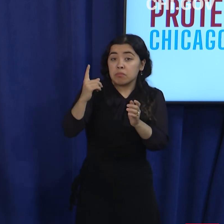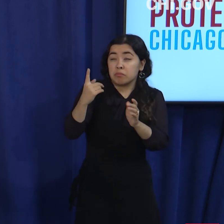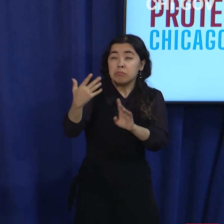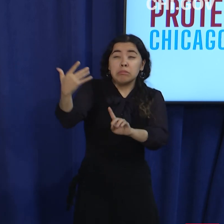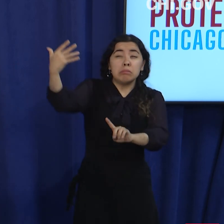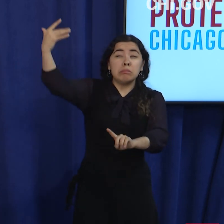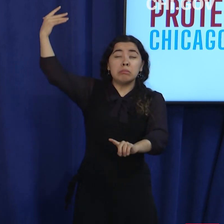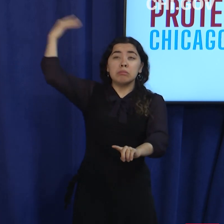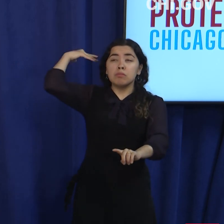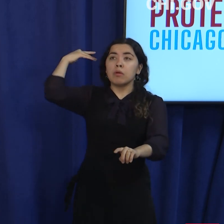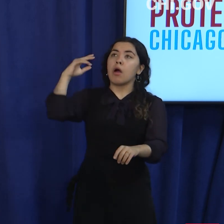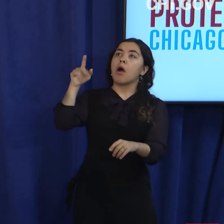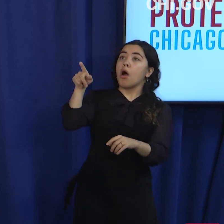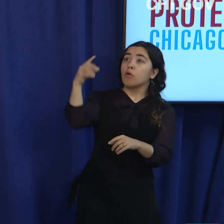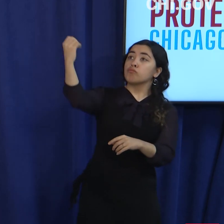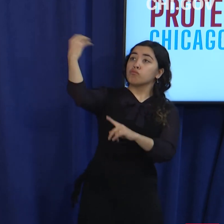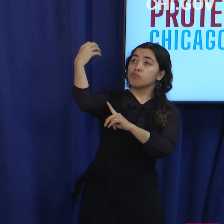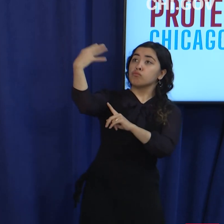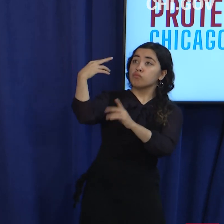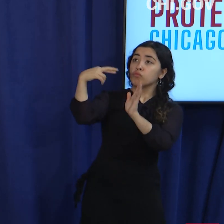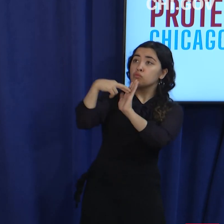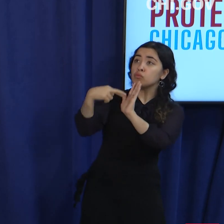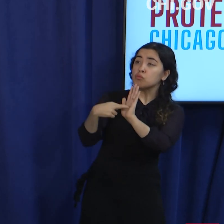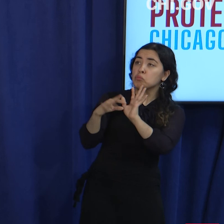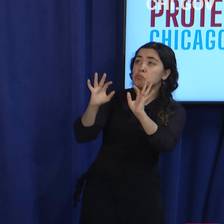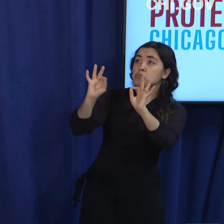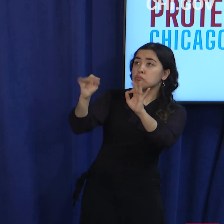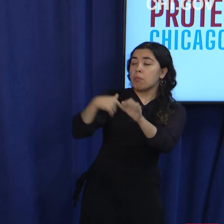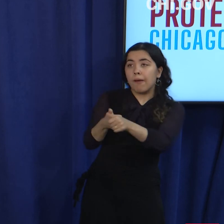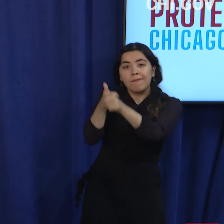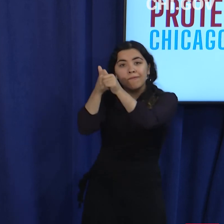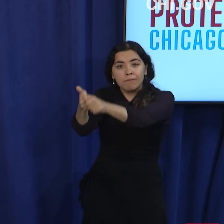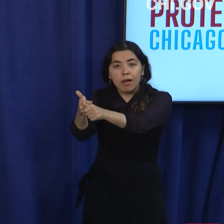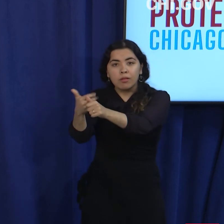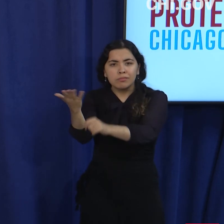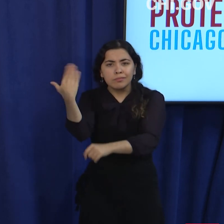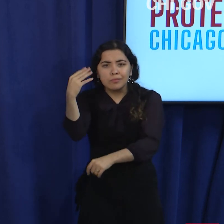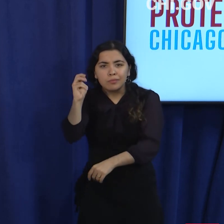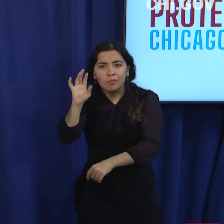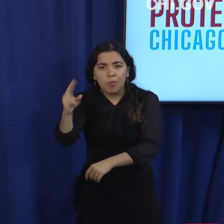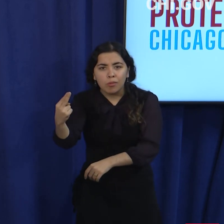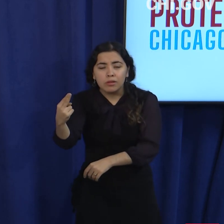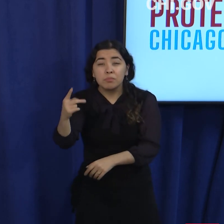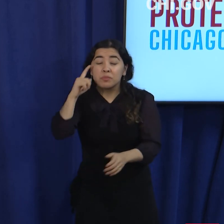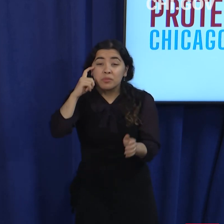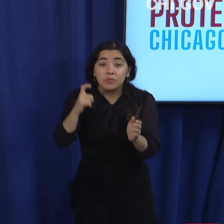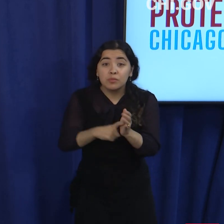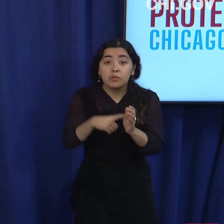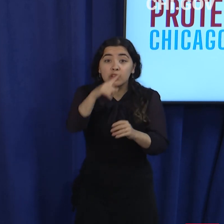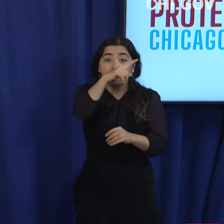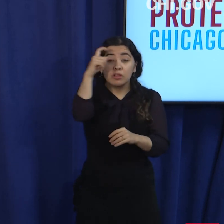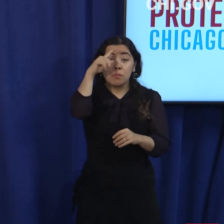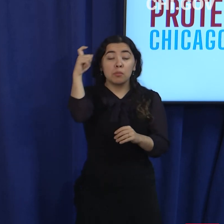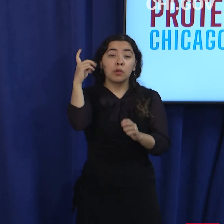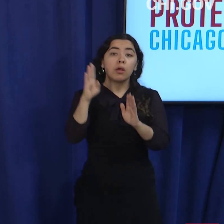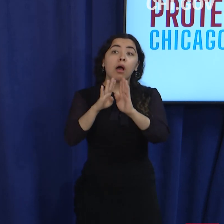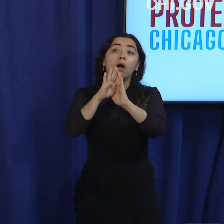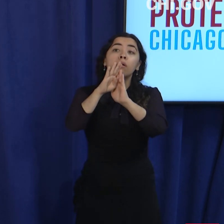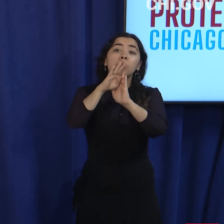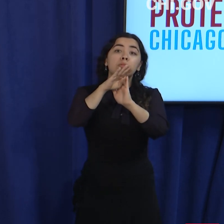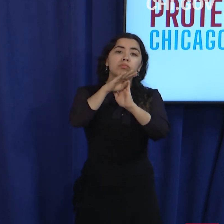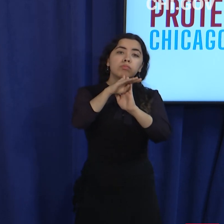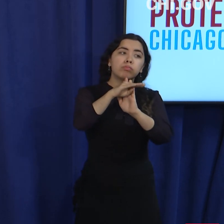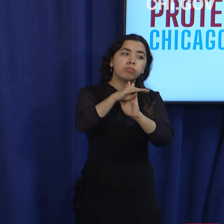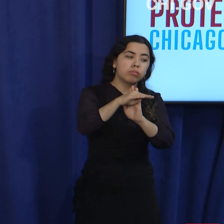very beginning, back in March. But as we saw over the course of the summer and we saw cases go down, people relaxed.